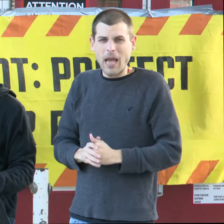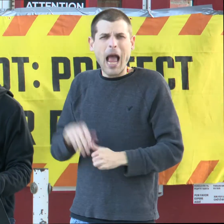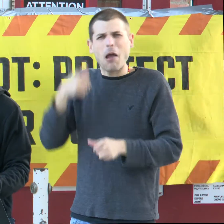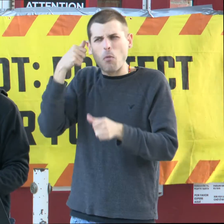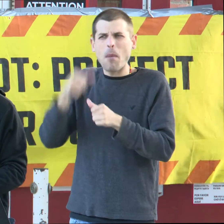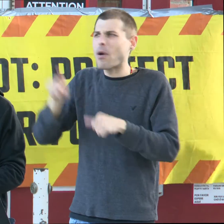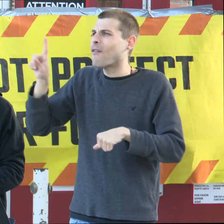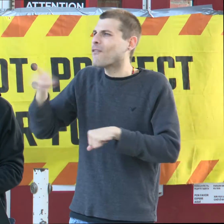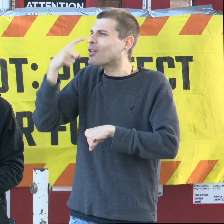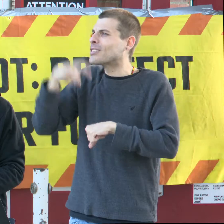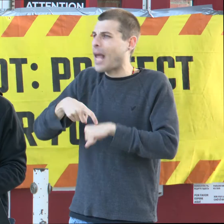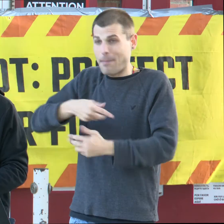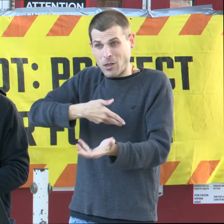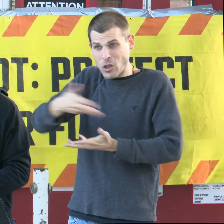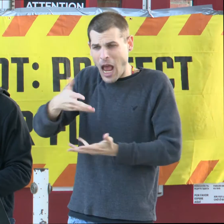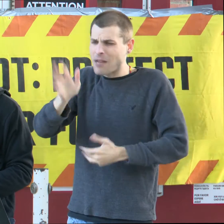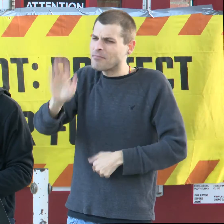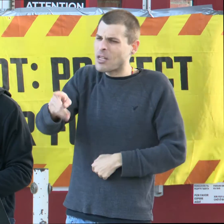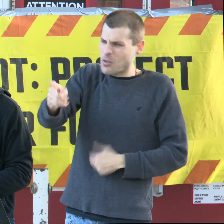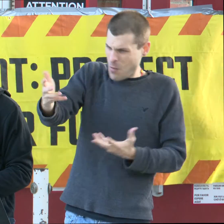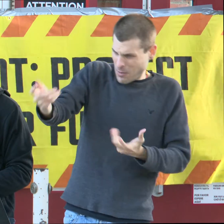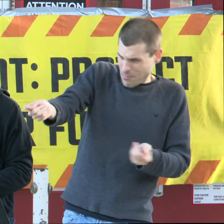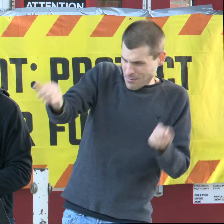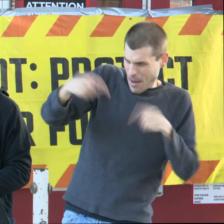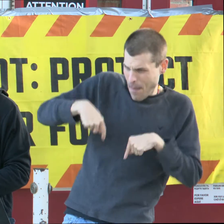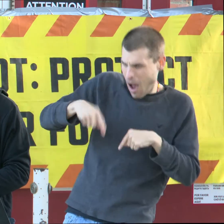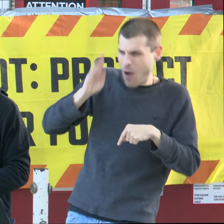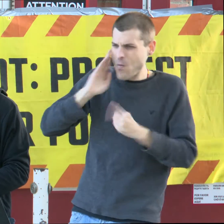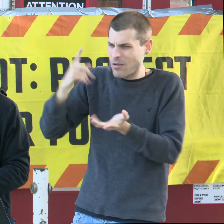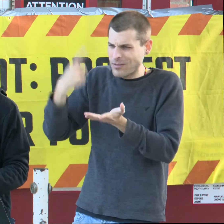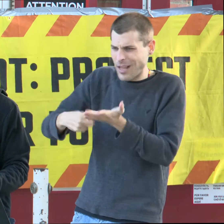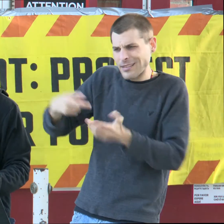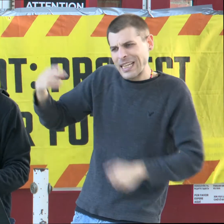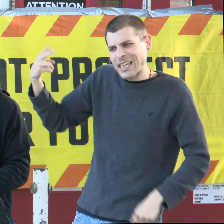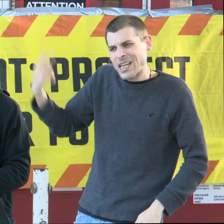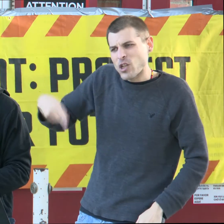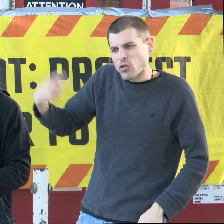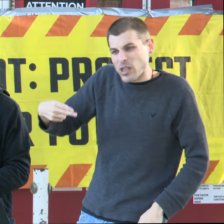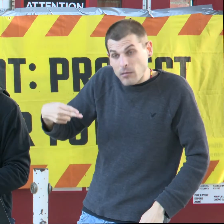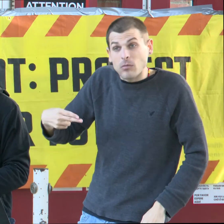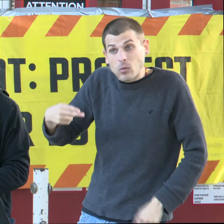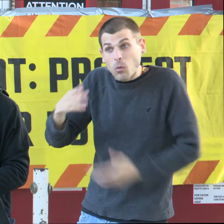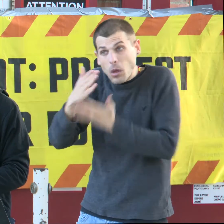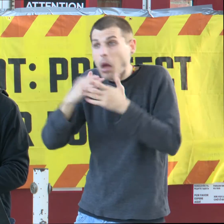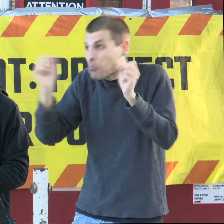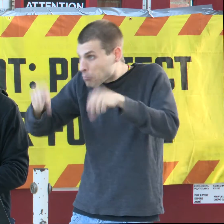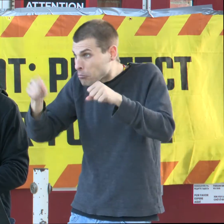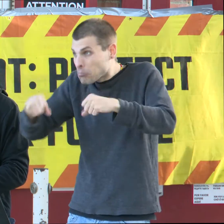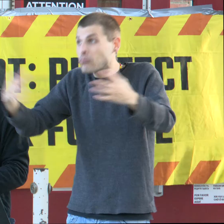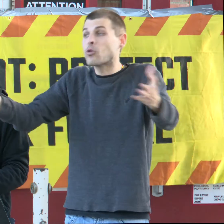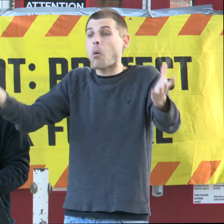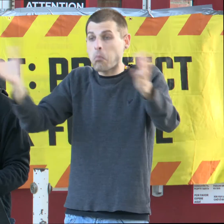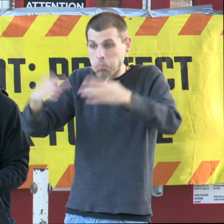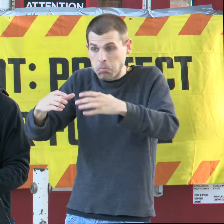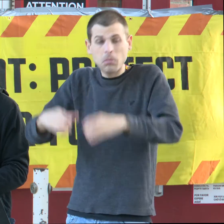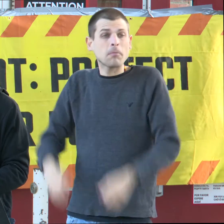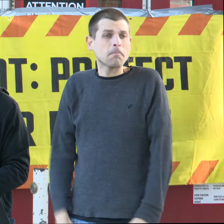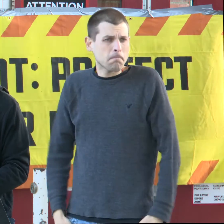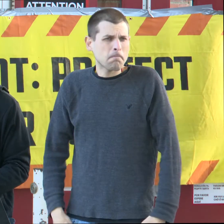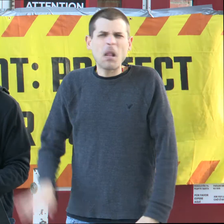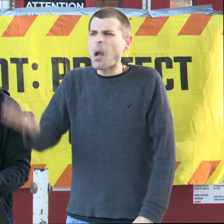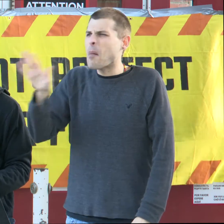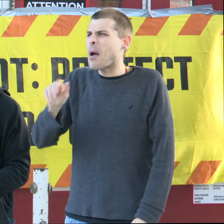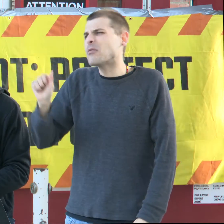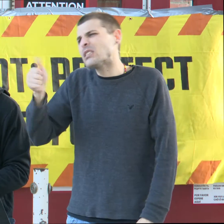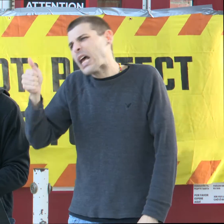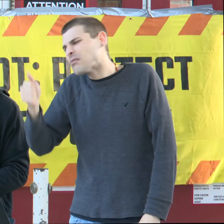lunch and we will talk about the young people's history of the United States. And I gathered with this group of students, started up with about